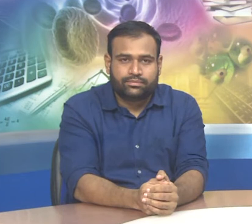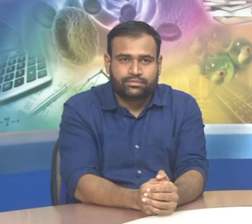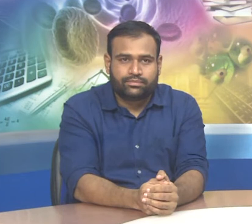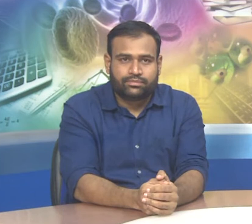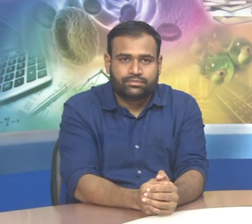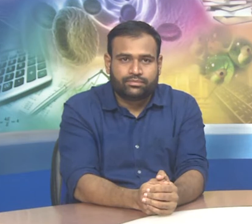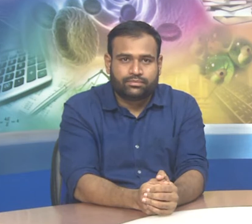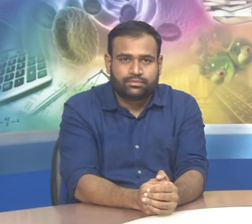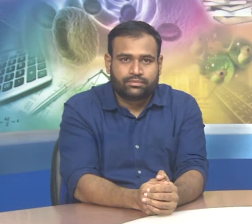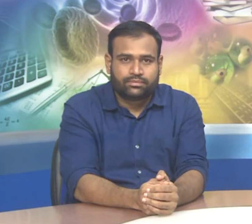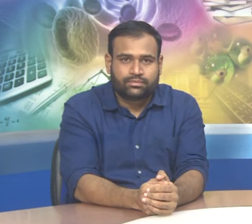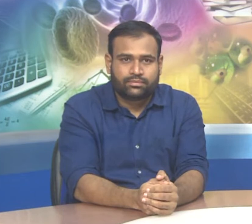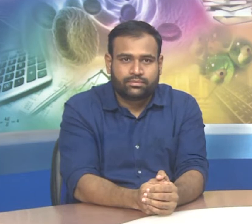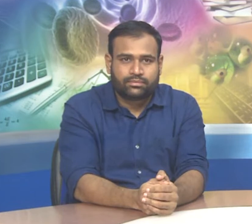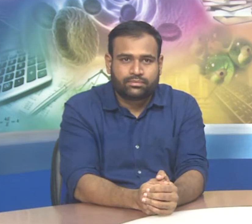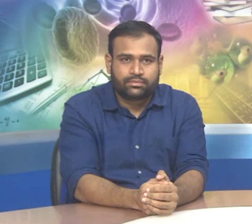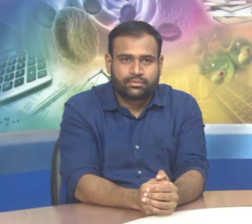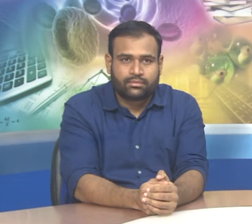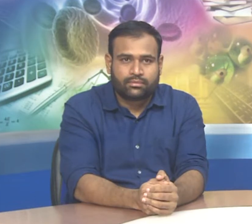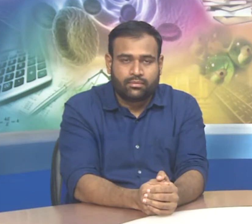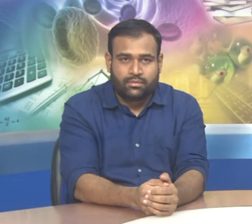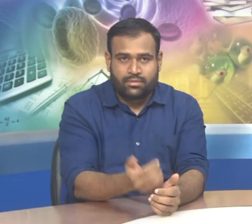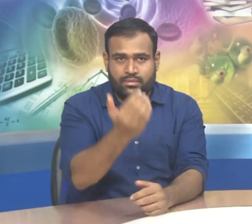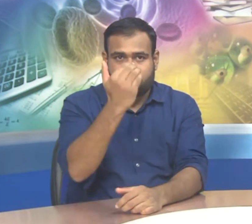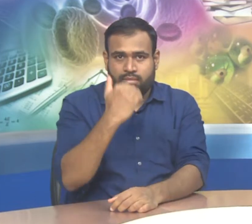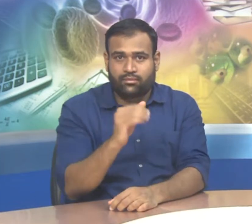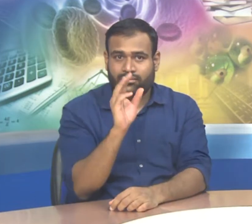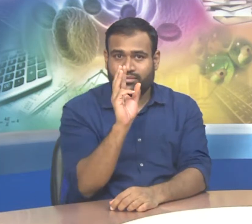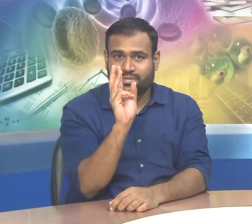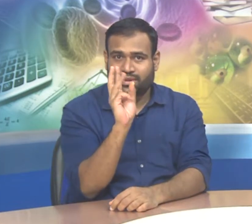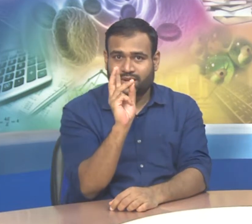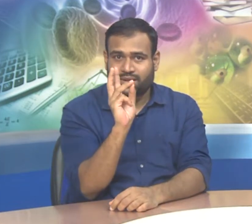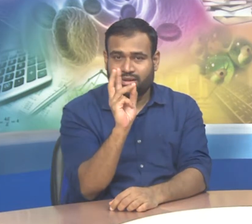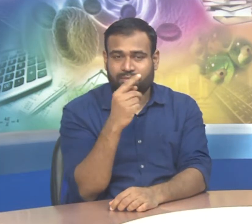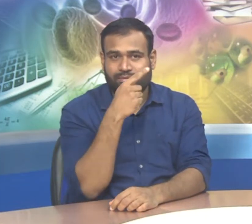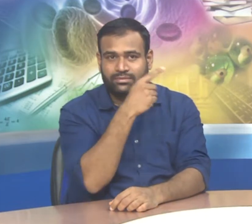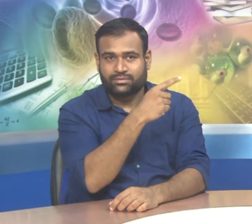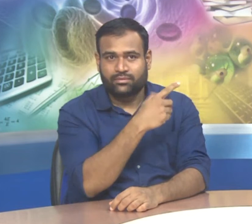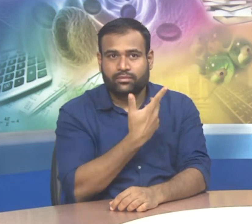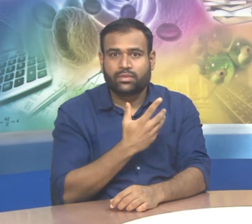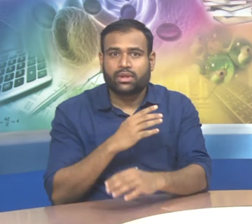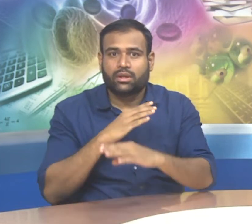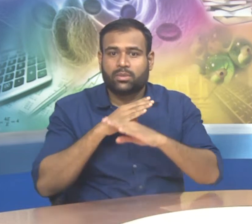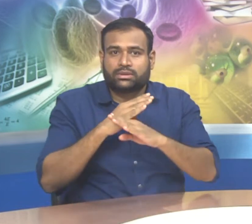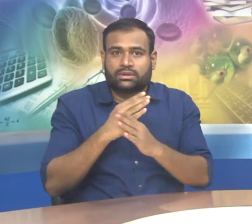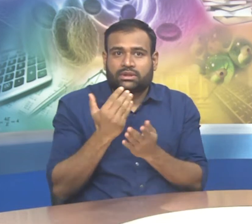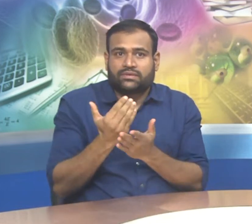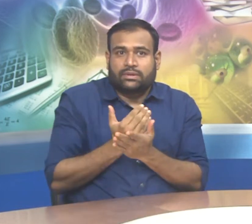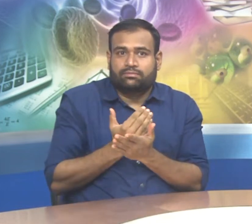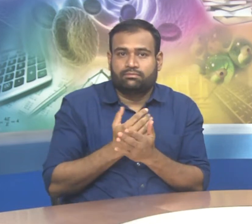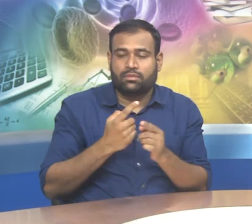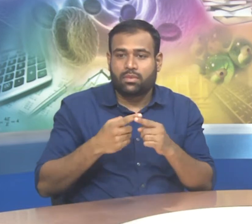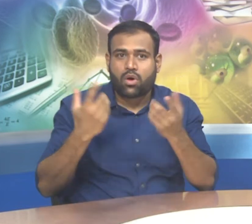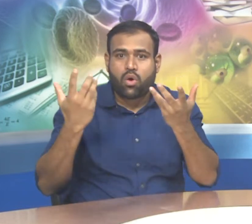Banks and money lenders are different. Let us understand them further in terms of